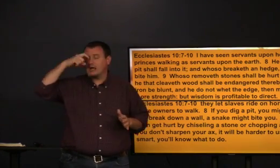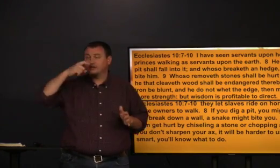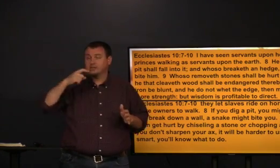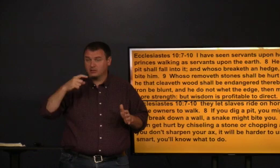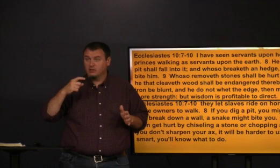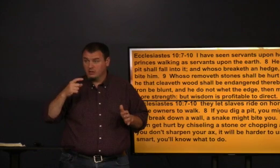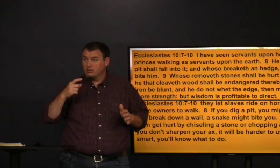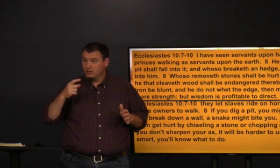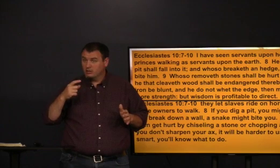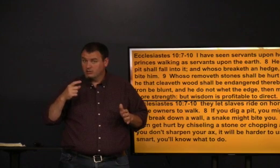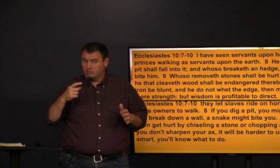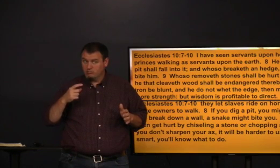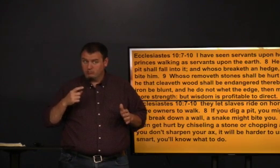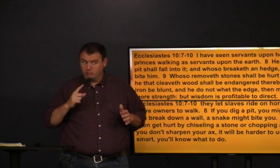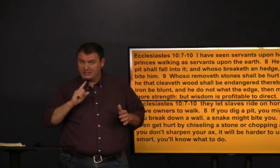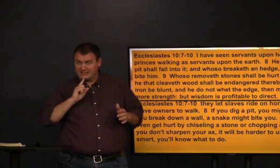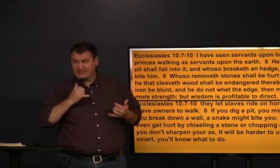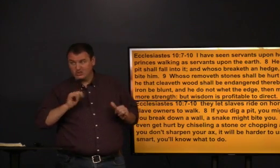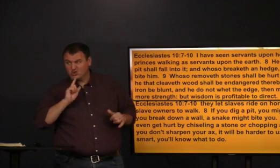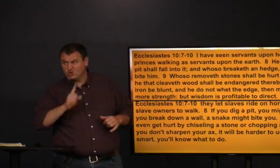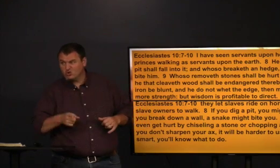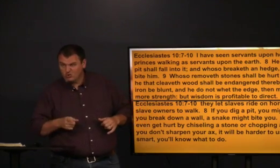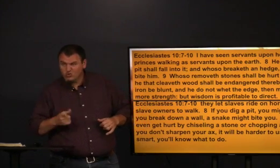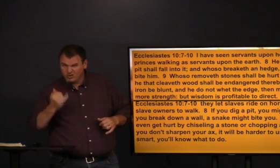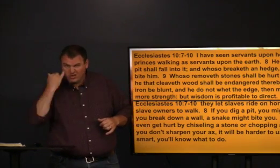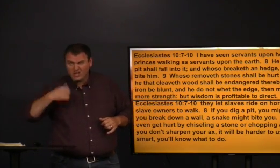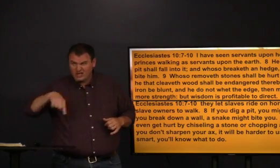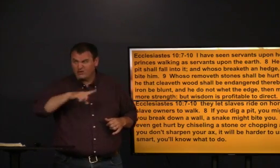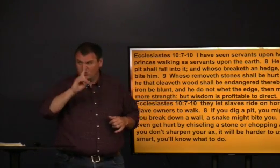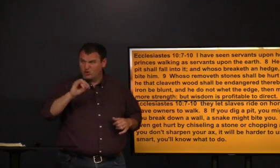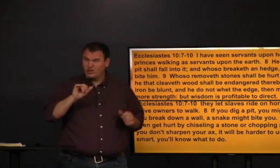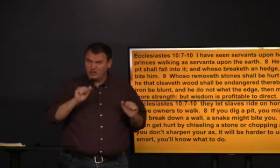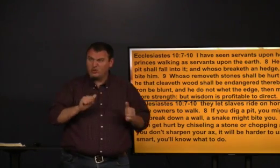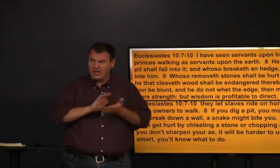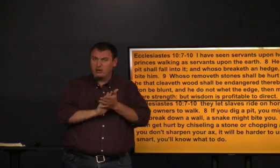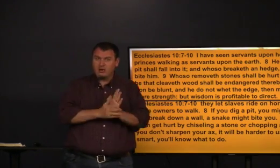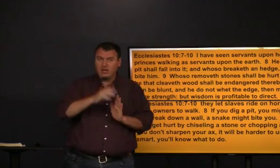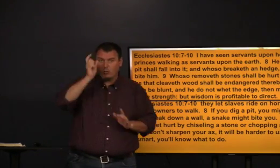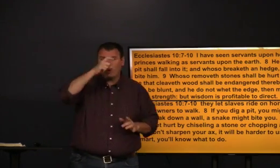wise. But it's still true. If you do it, you can become wise.